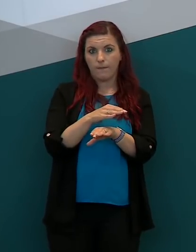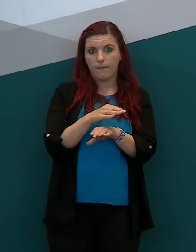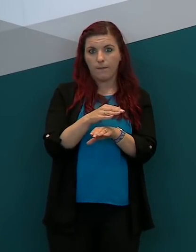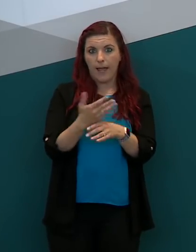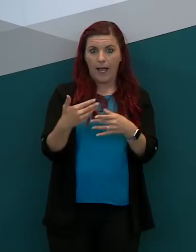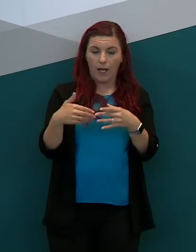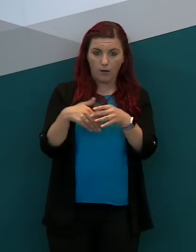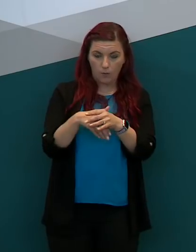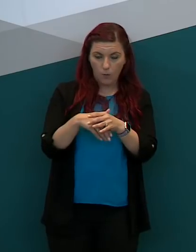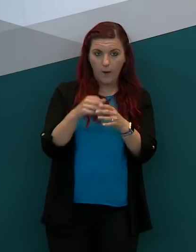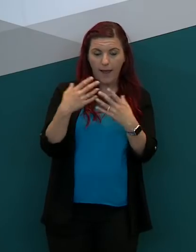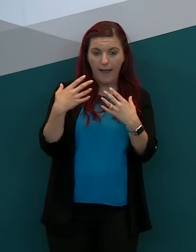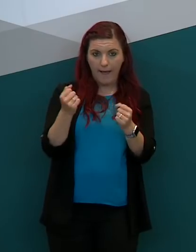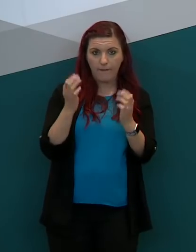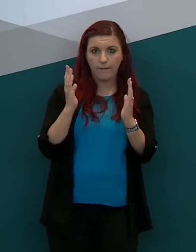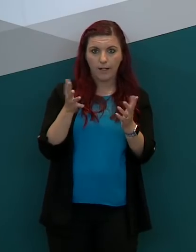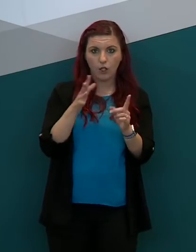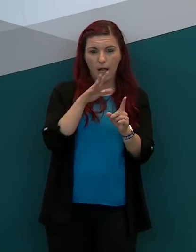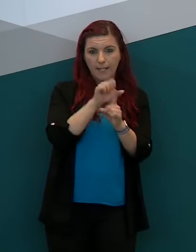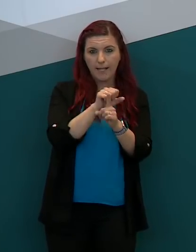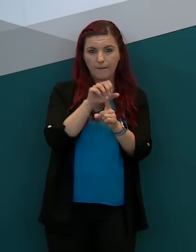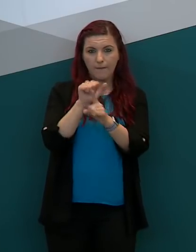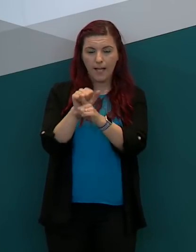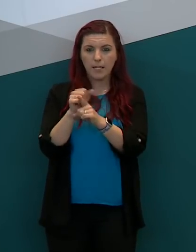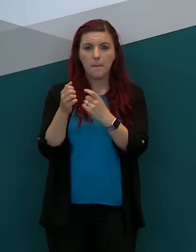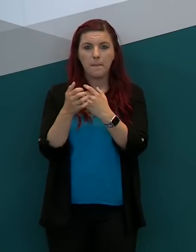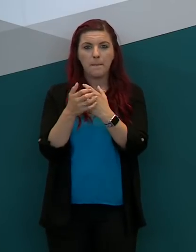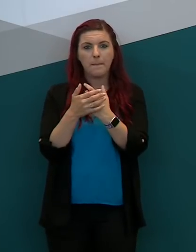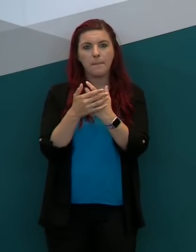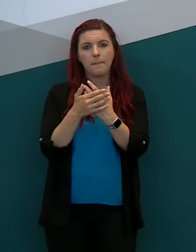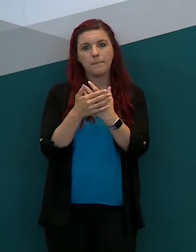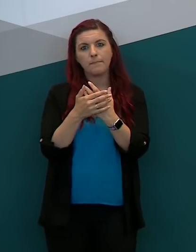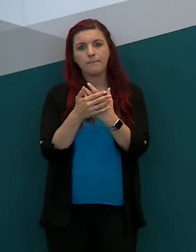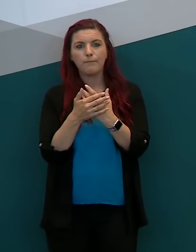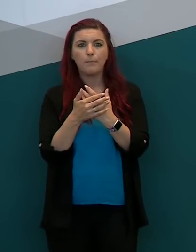we've identified much of that